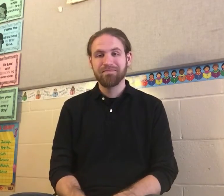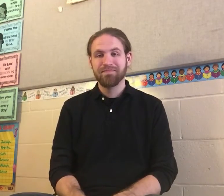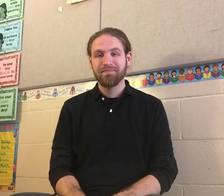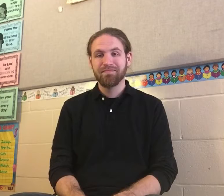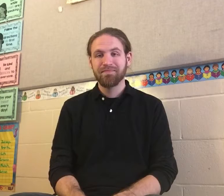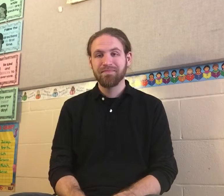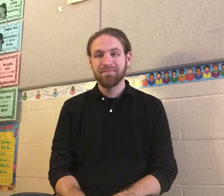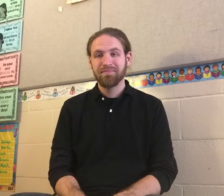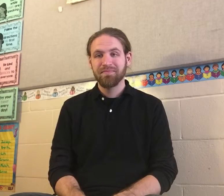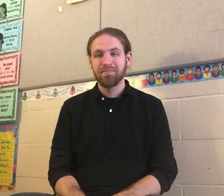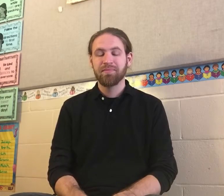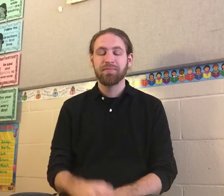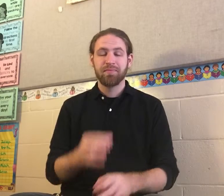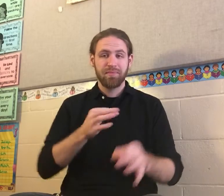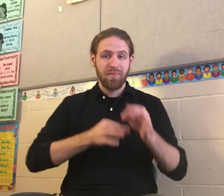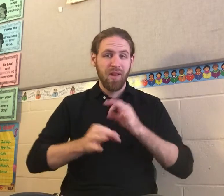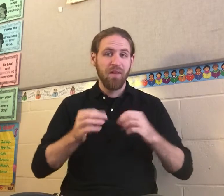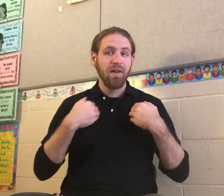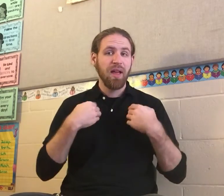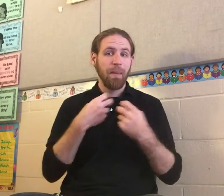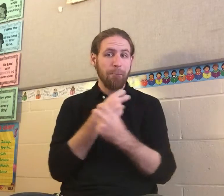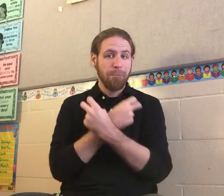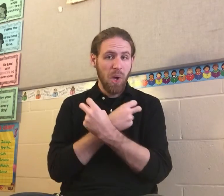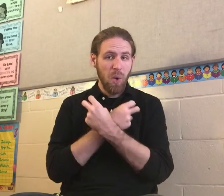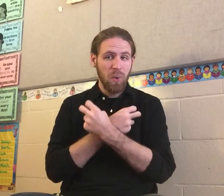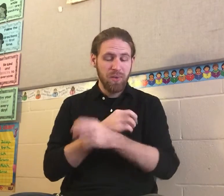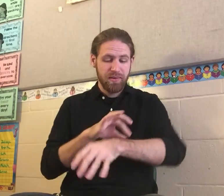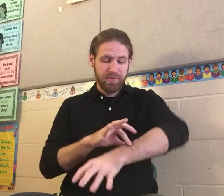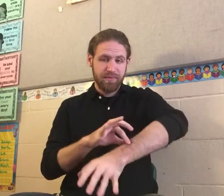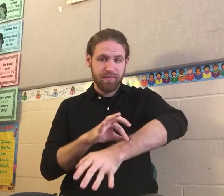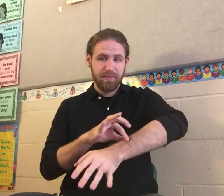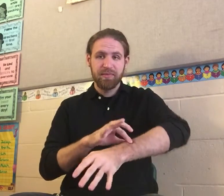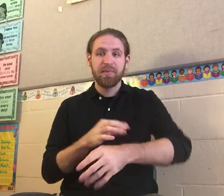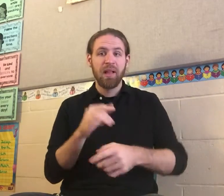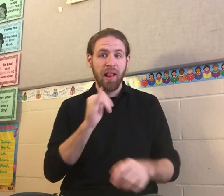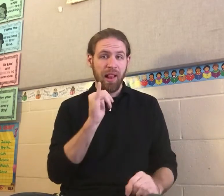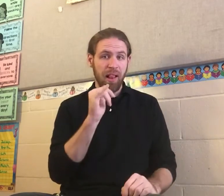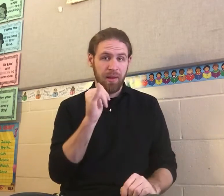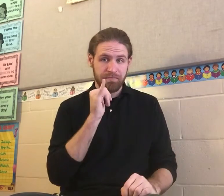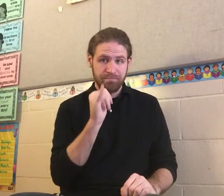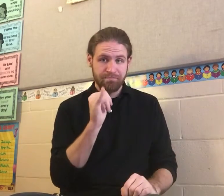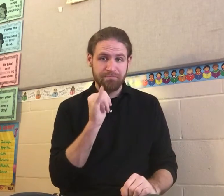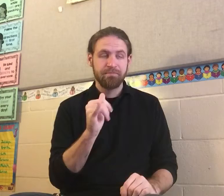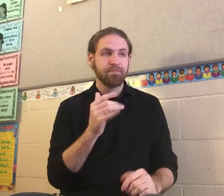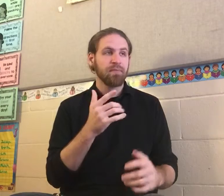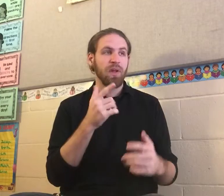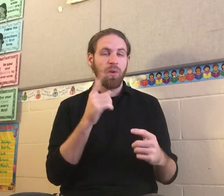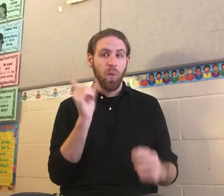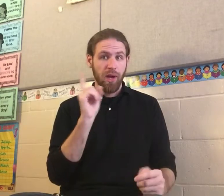Instead of having skeletons inside their bodies like you, insects wear their skeletons on the outside.